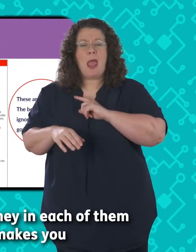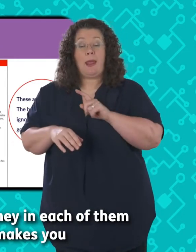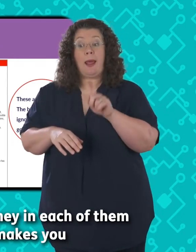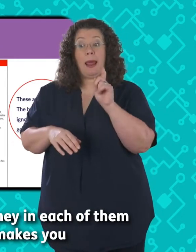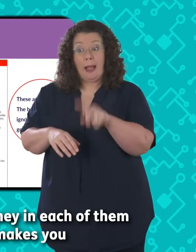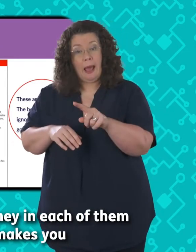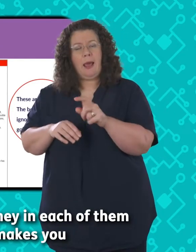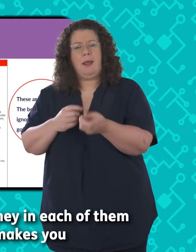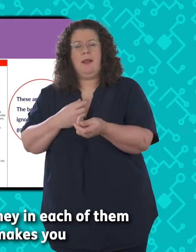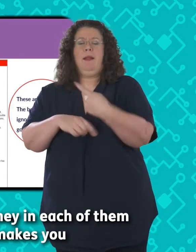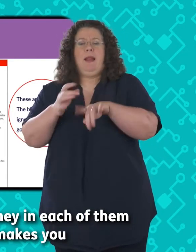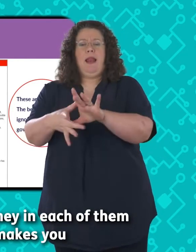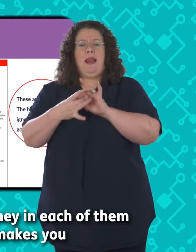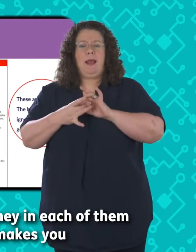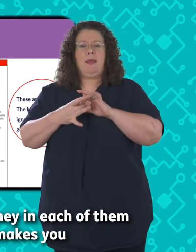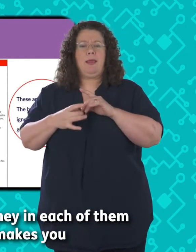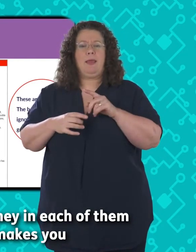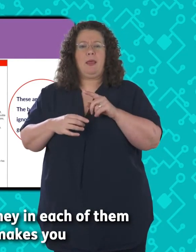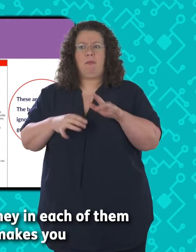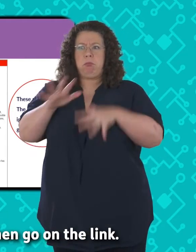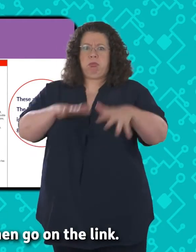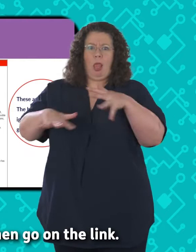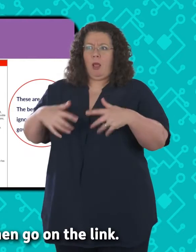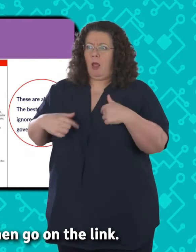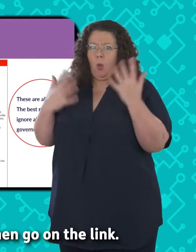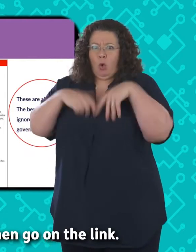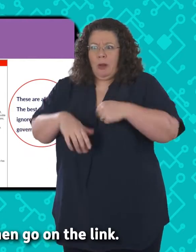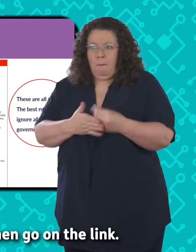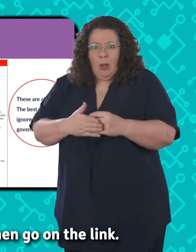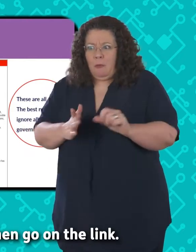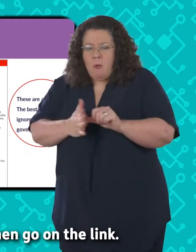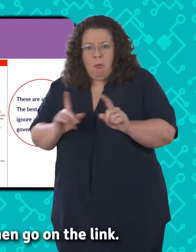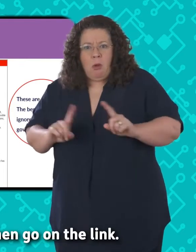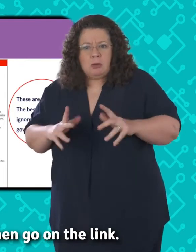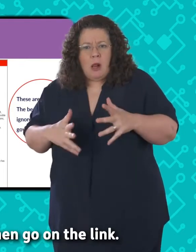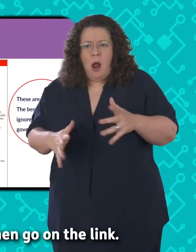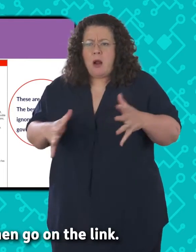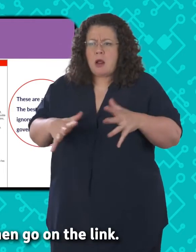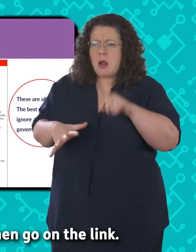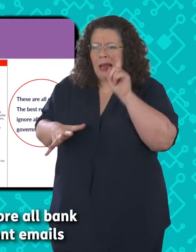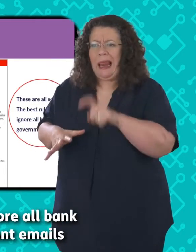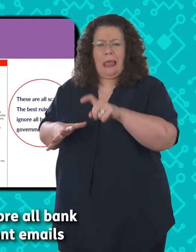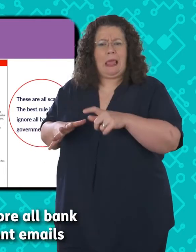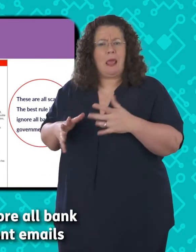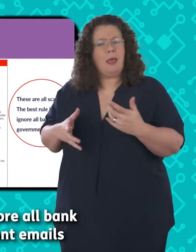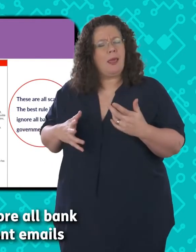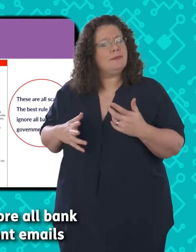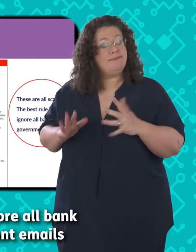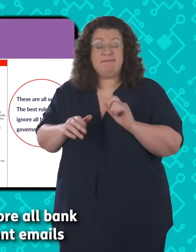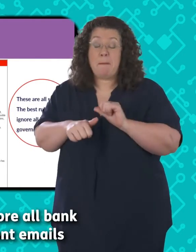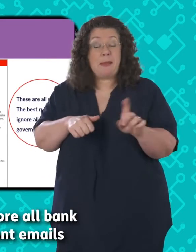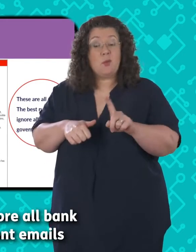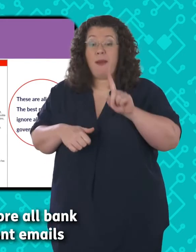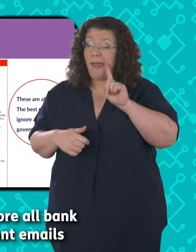And they do refer to money in each of them because that makes you panic and worry and then go on the link. The key is to